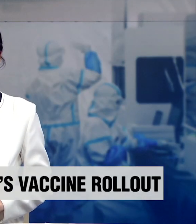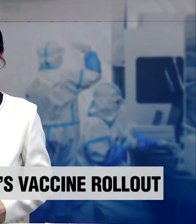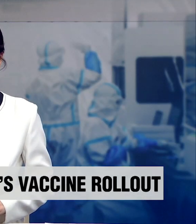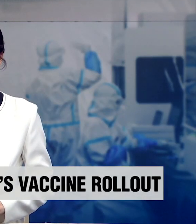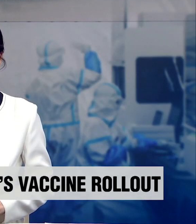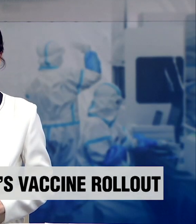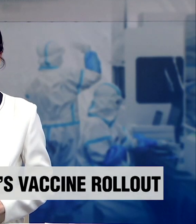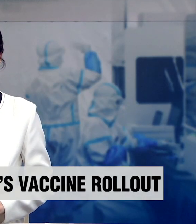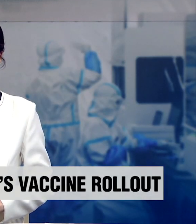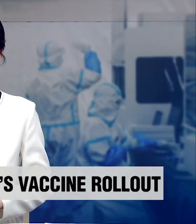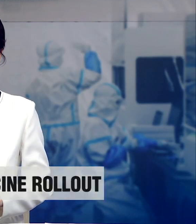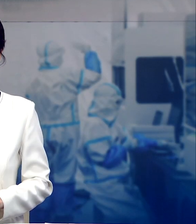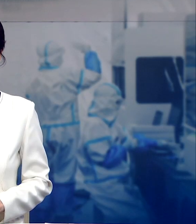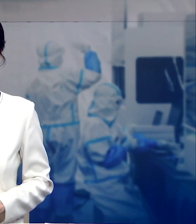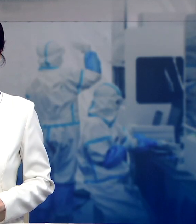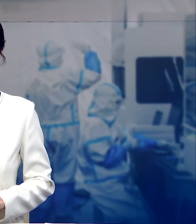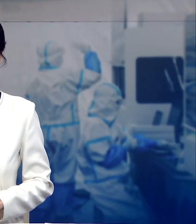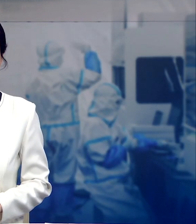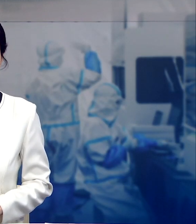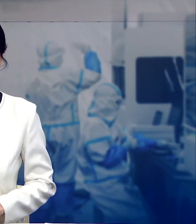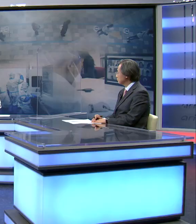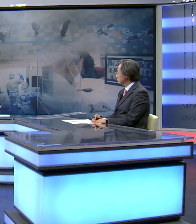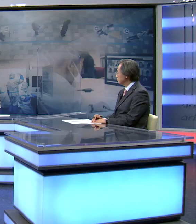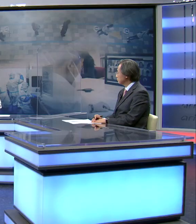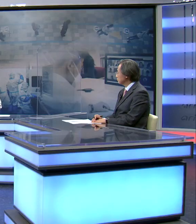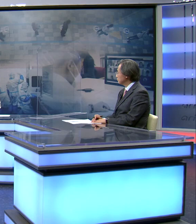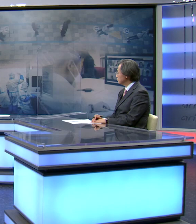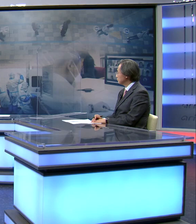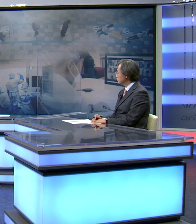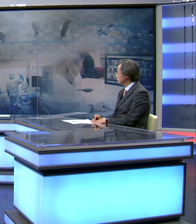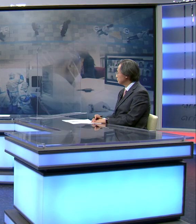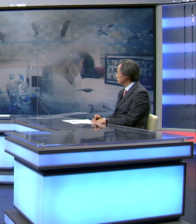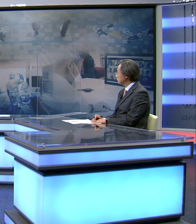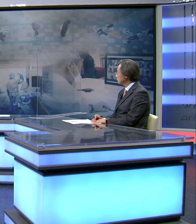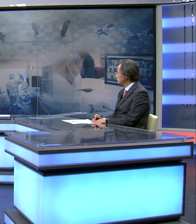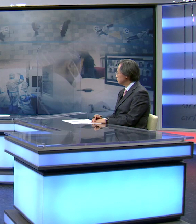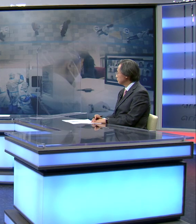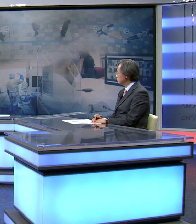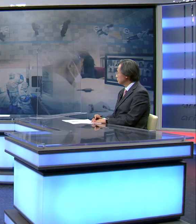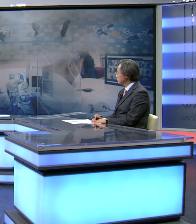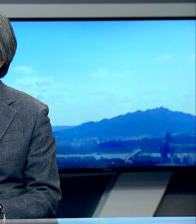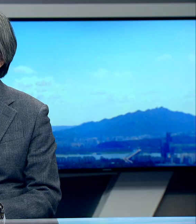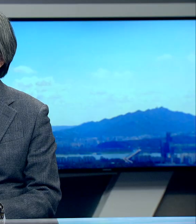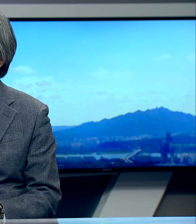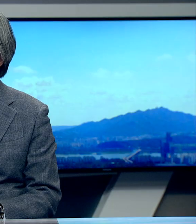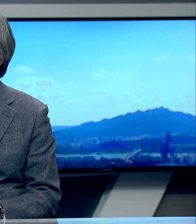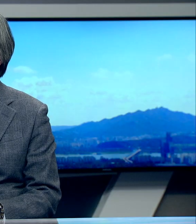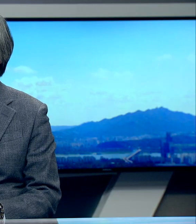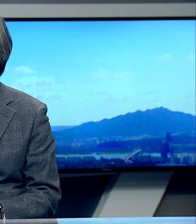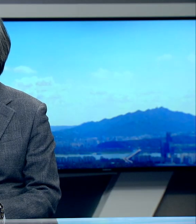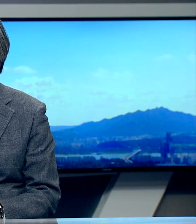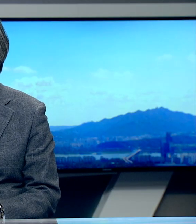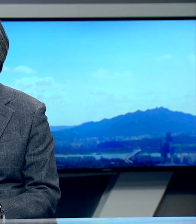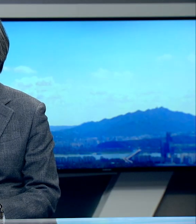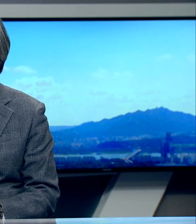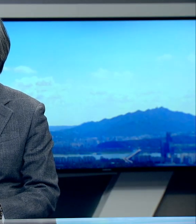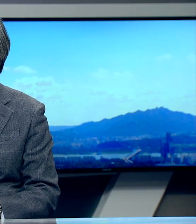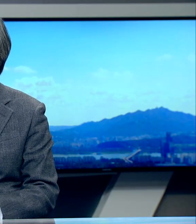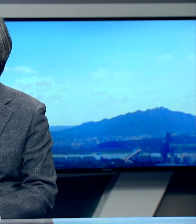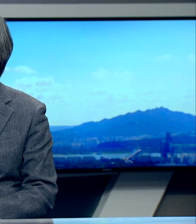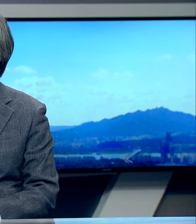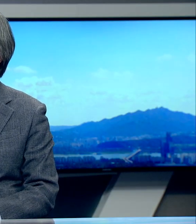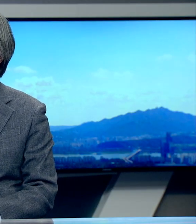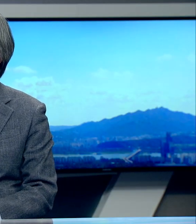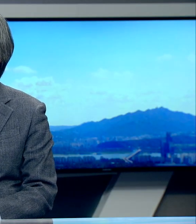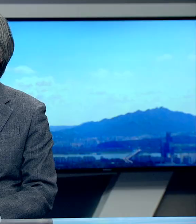more on the campaign and related news, I have Professor Chung Ki-seok from Hanlim University. Welcome back, Professor Chung. Good afternoon. And